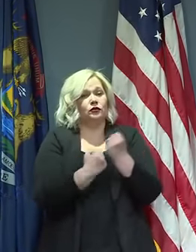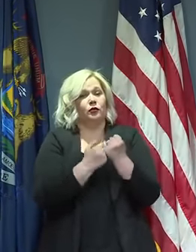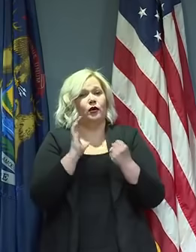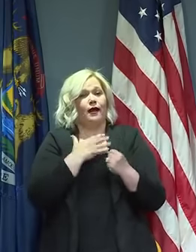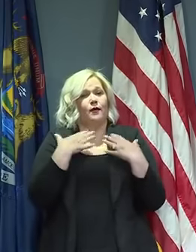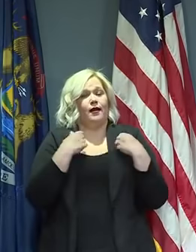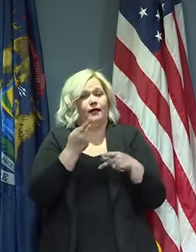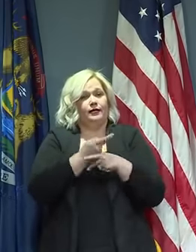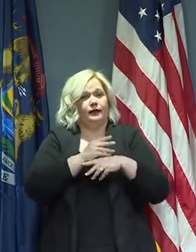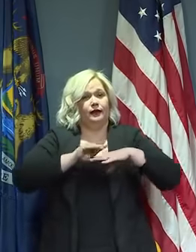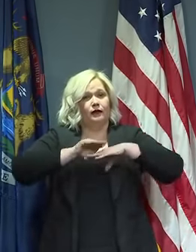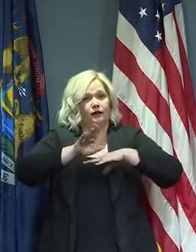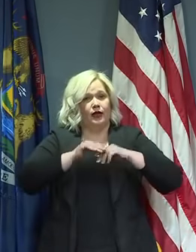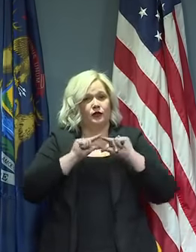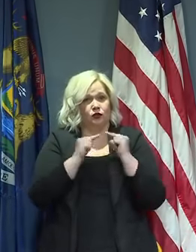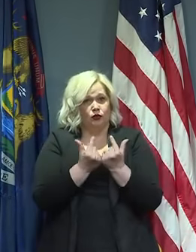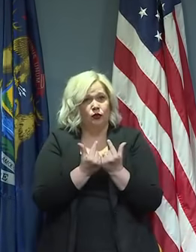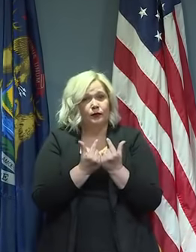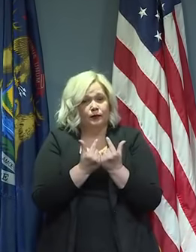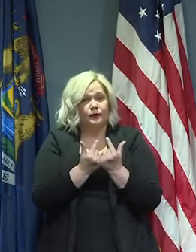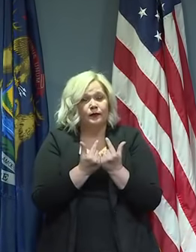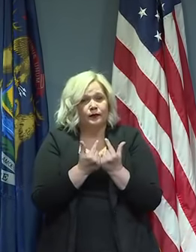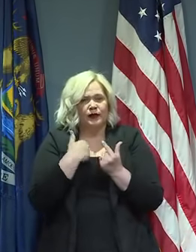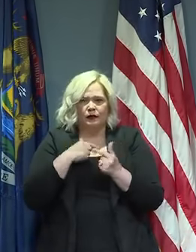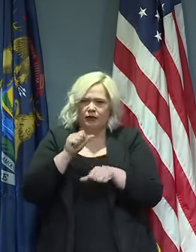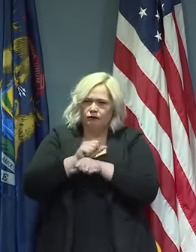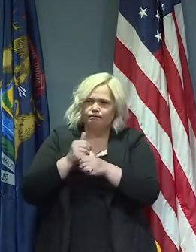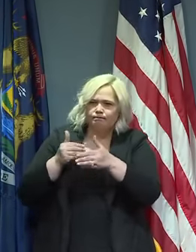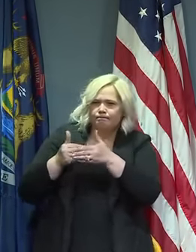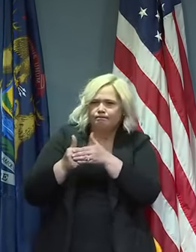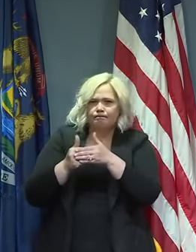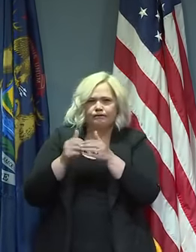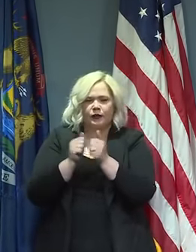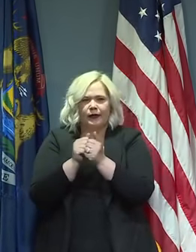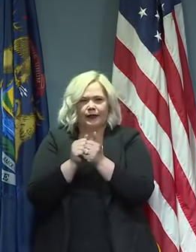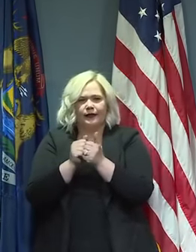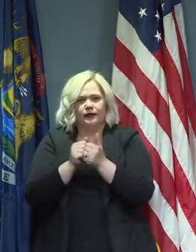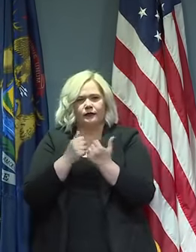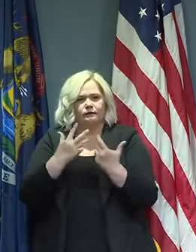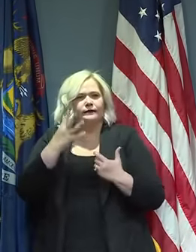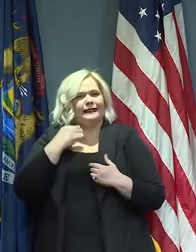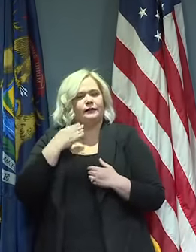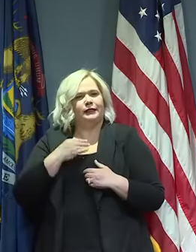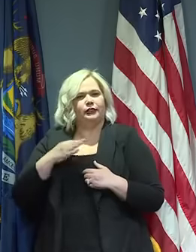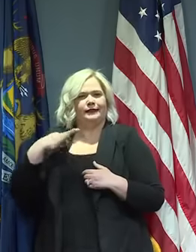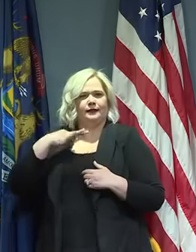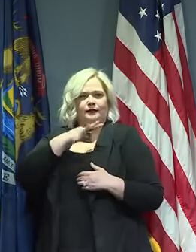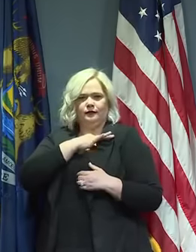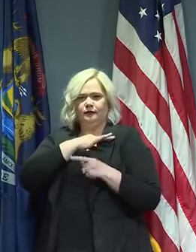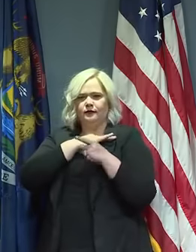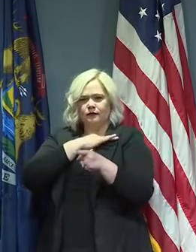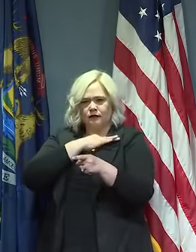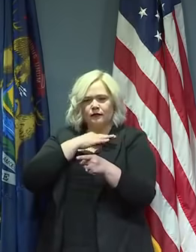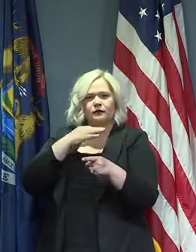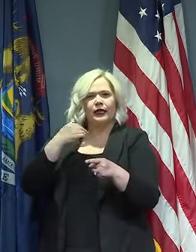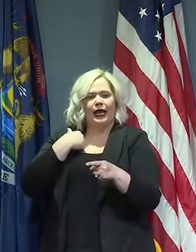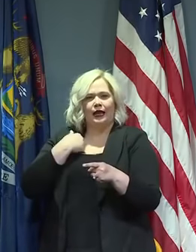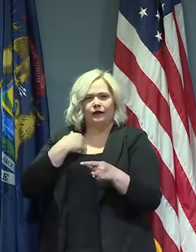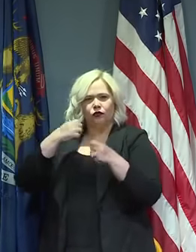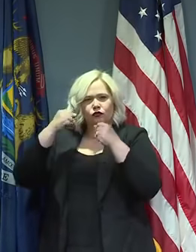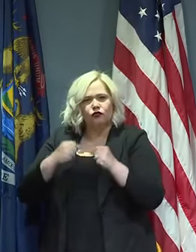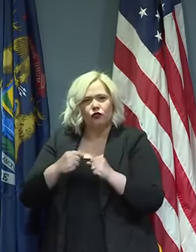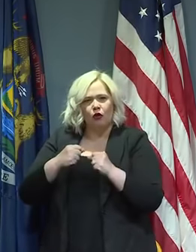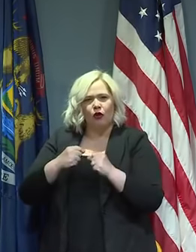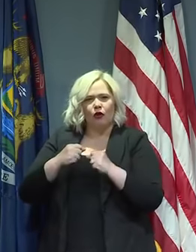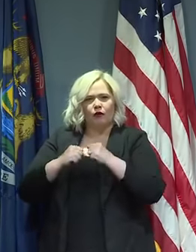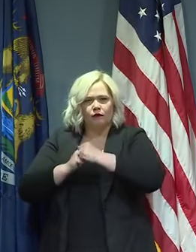Advisory Group. And so we've been working closely with senior faculty at the university who have deep